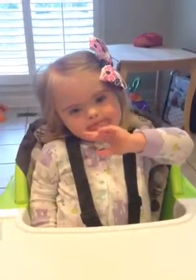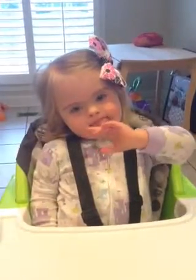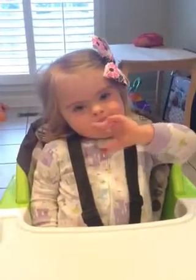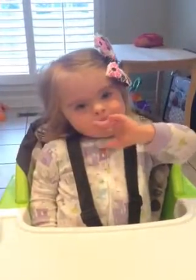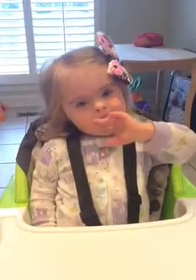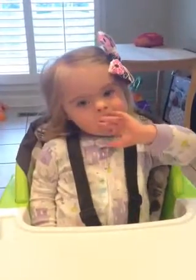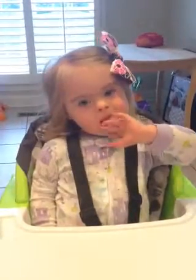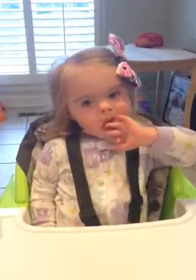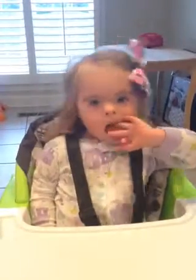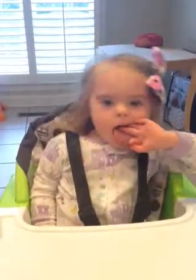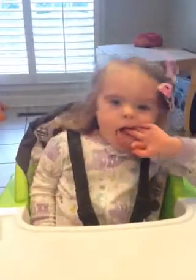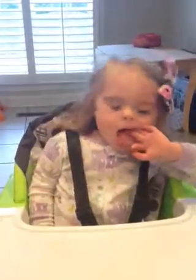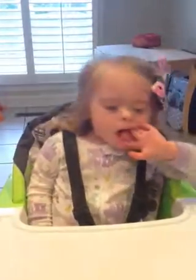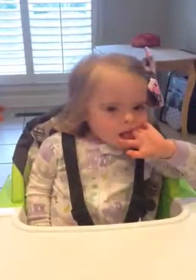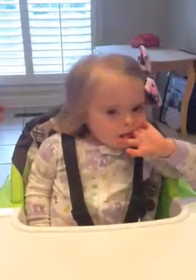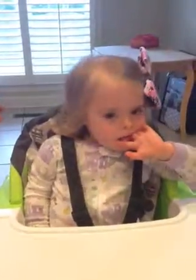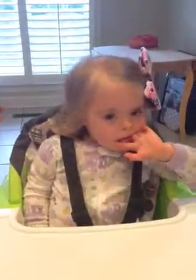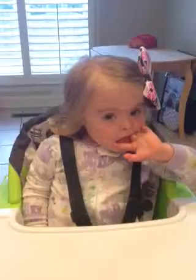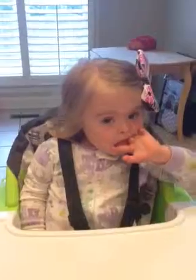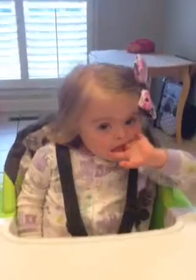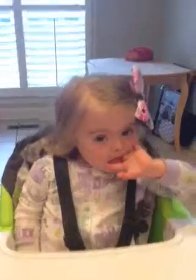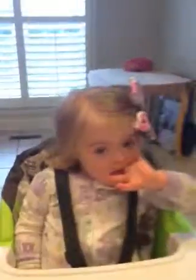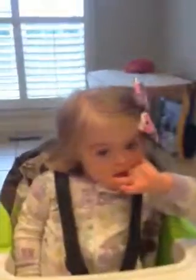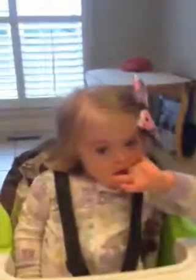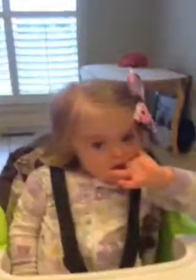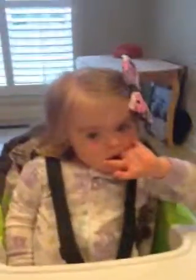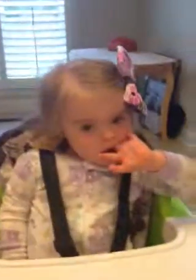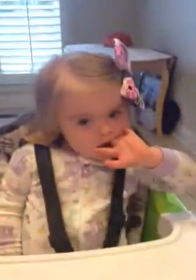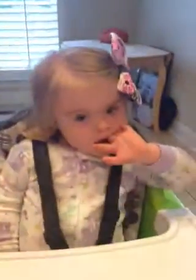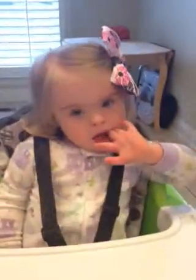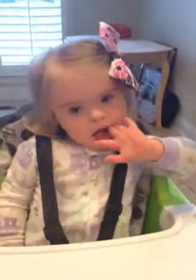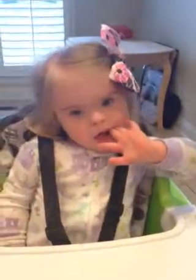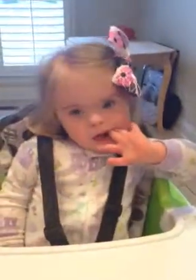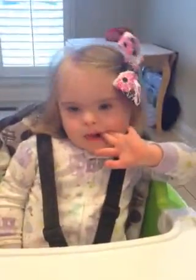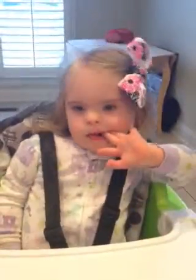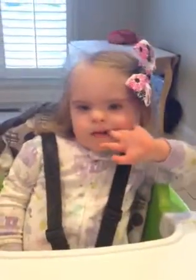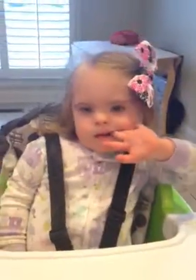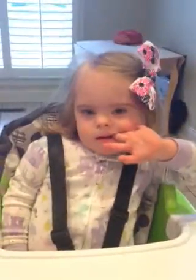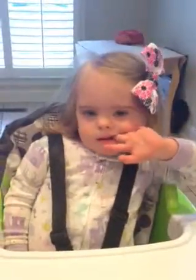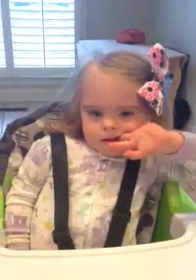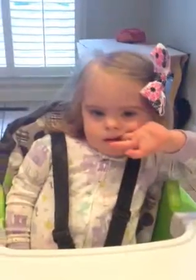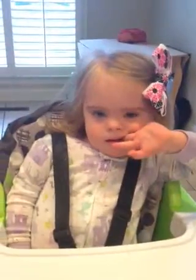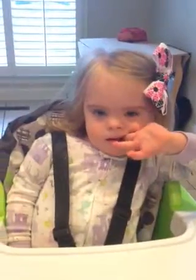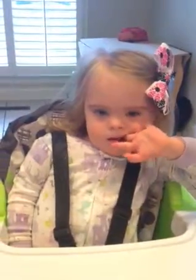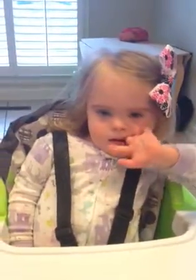see you soon. Have a good day. Can you tell her bye-bye? Say bye-bye.